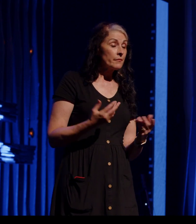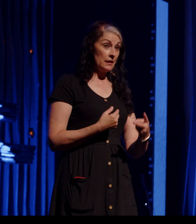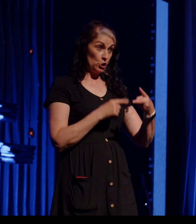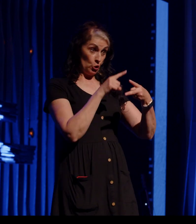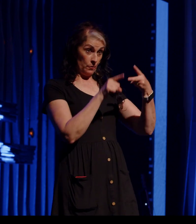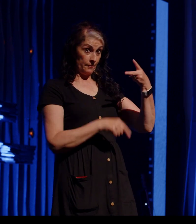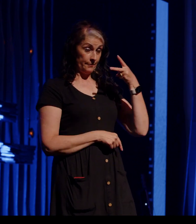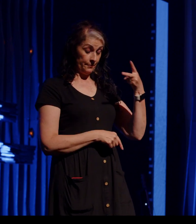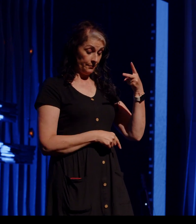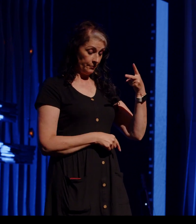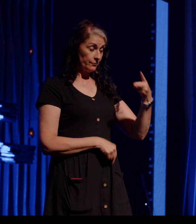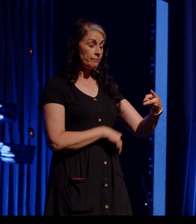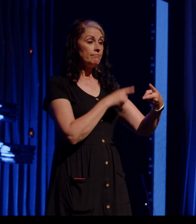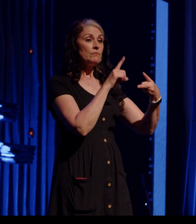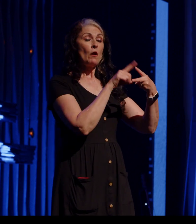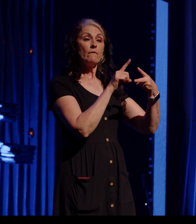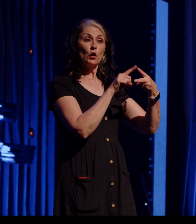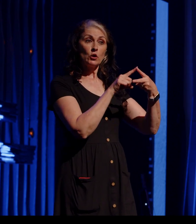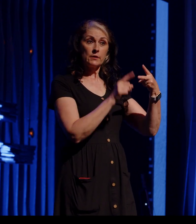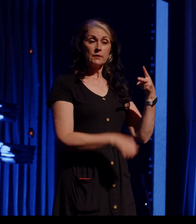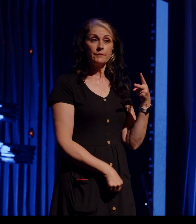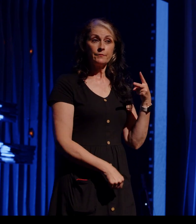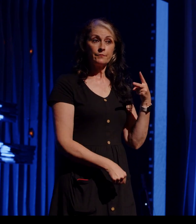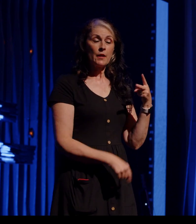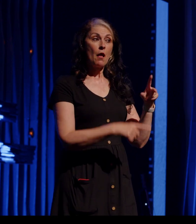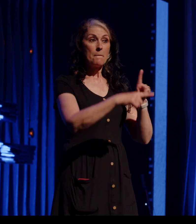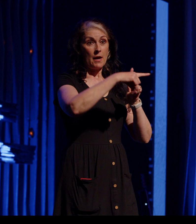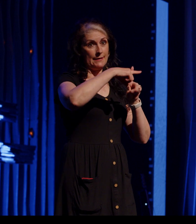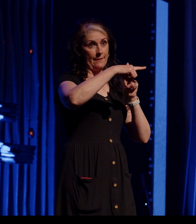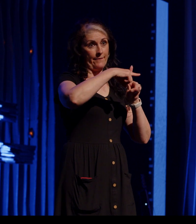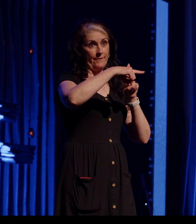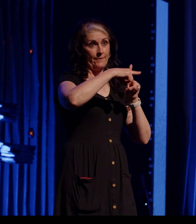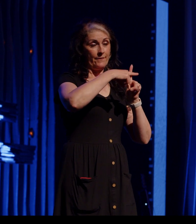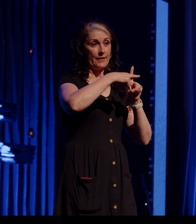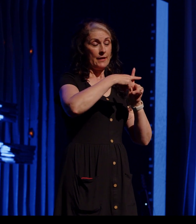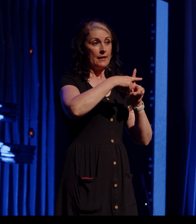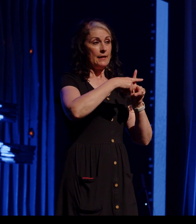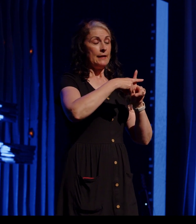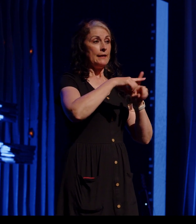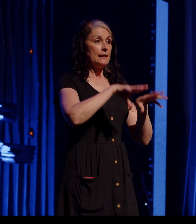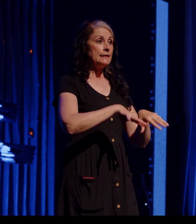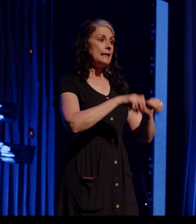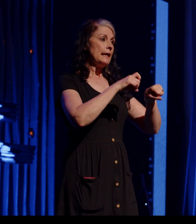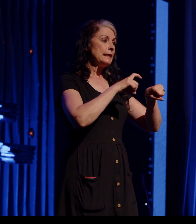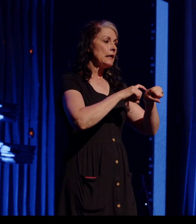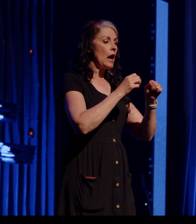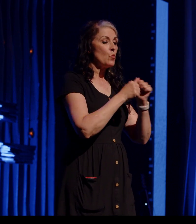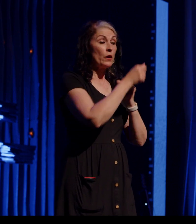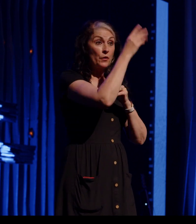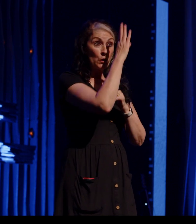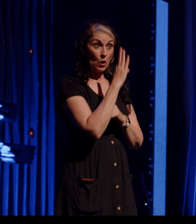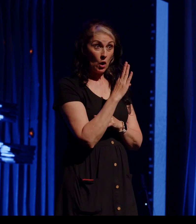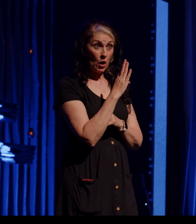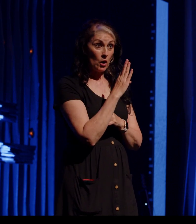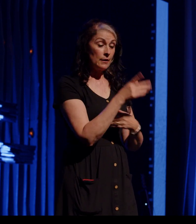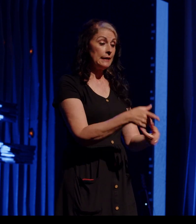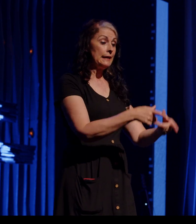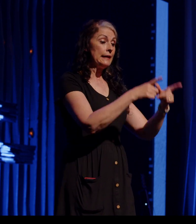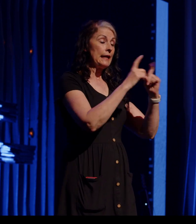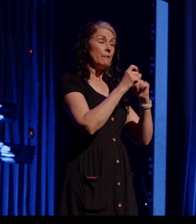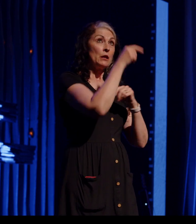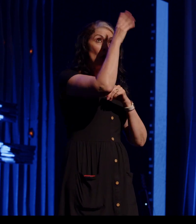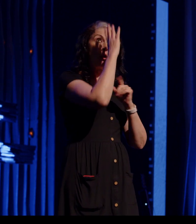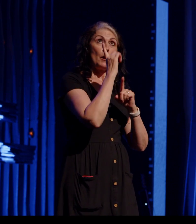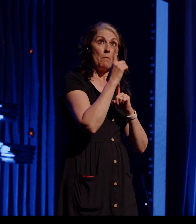things. The first thing is the positive. When I spent time with God, God gave me God